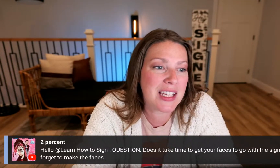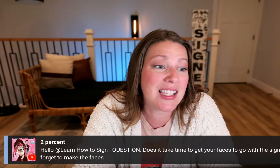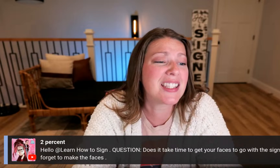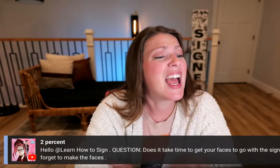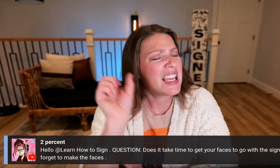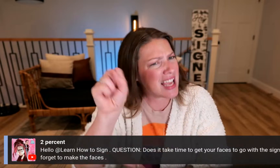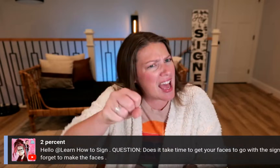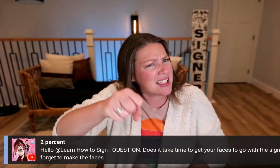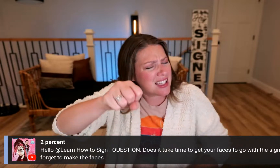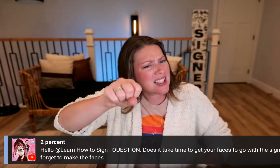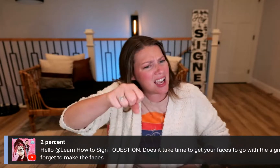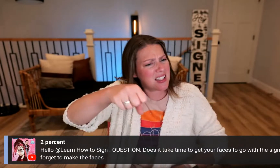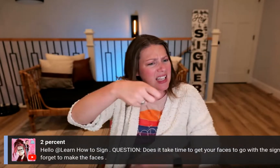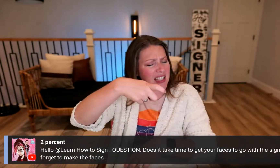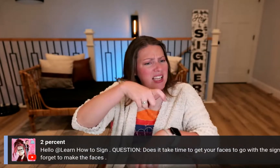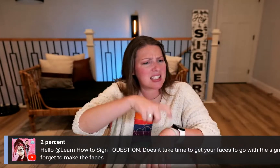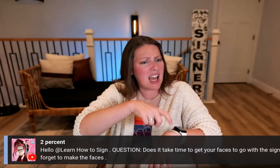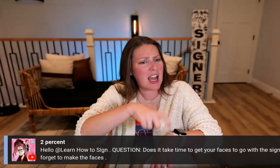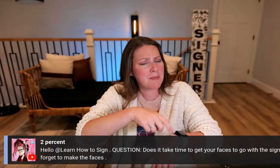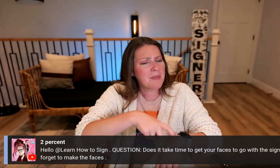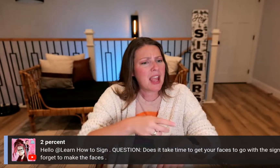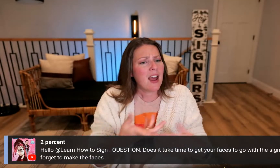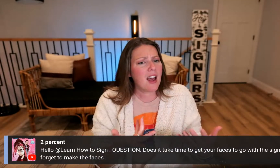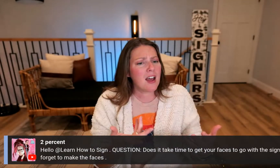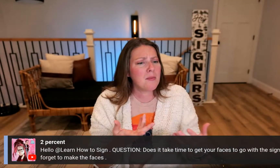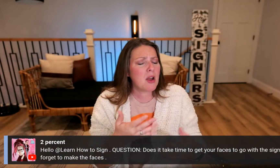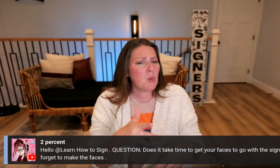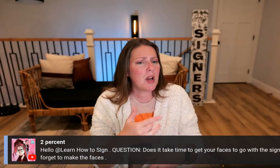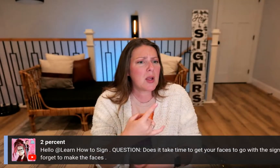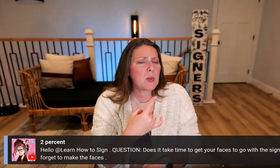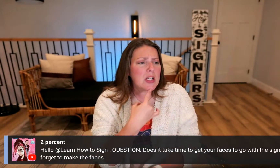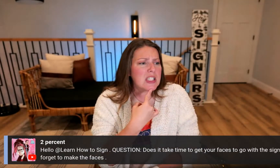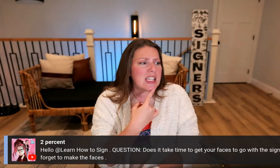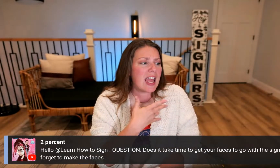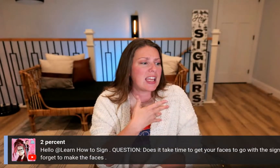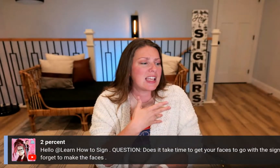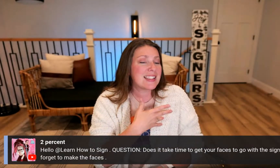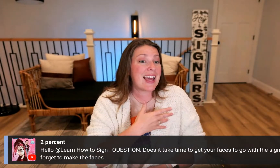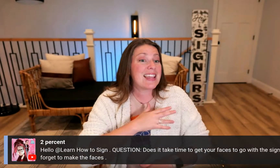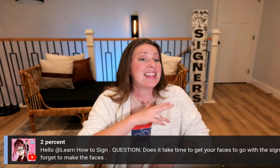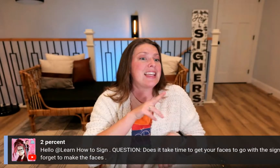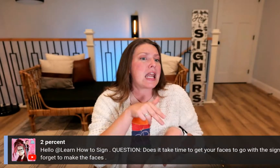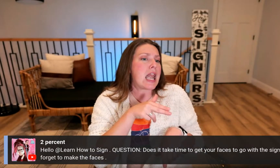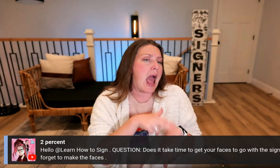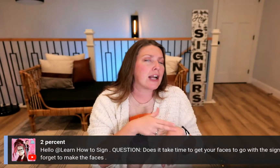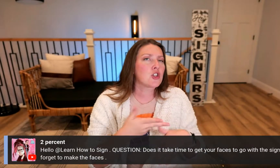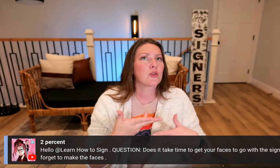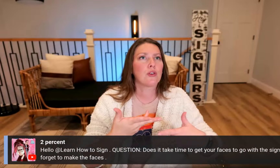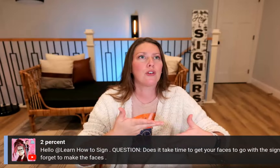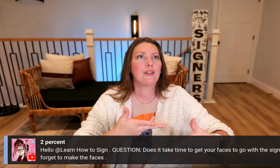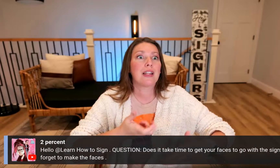faces. Yes, it takes time. What I will say is like the natural